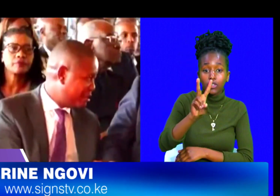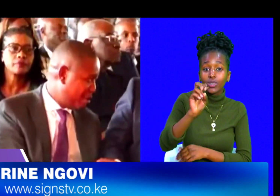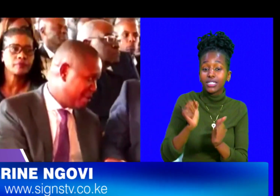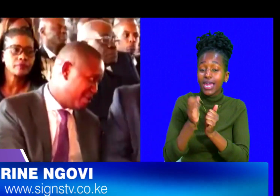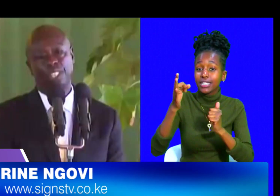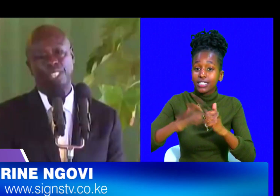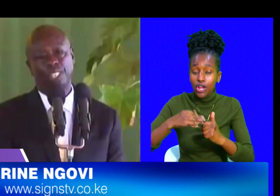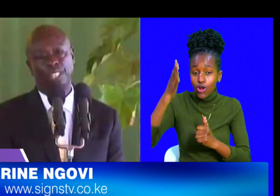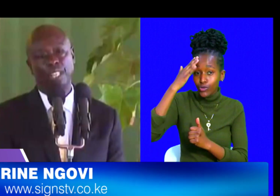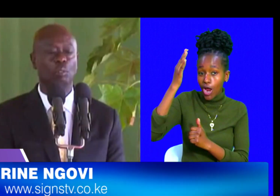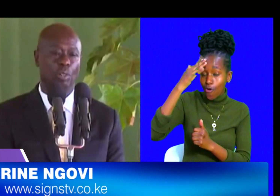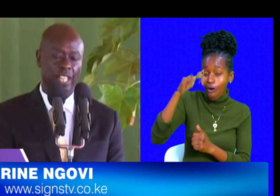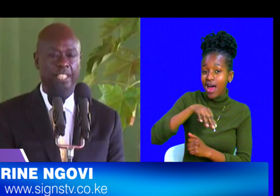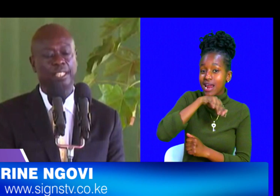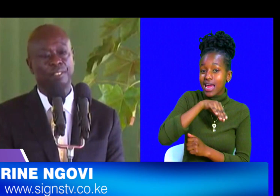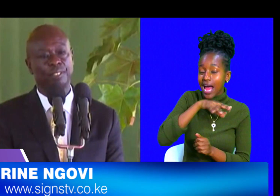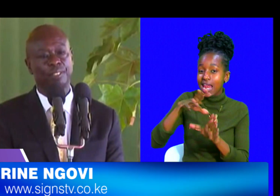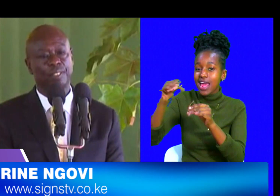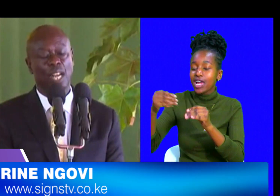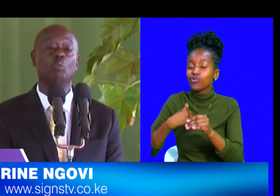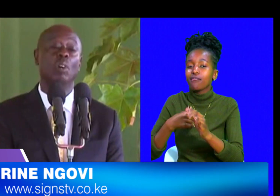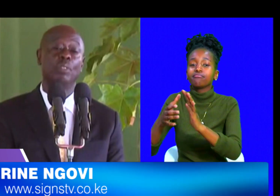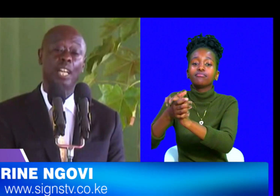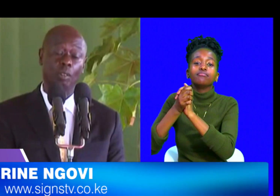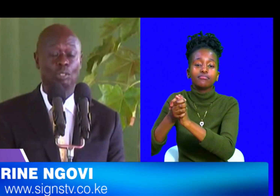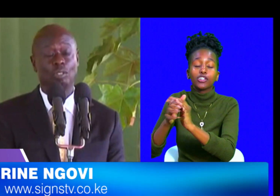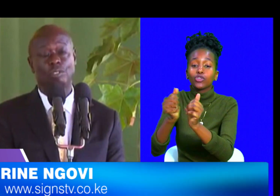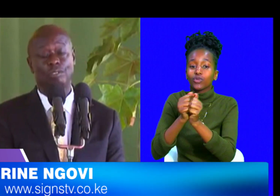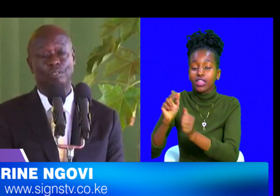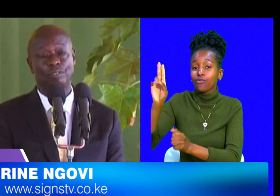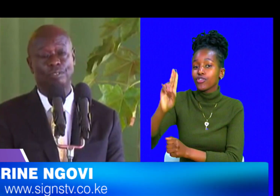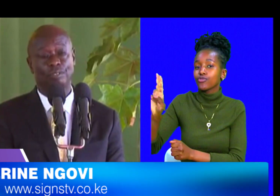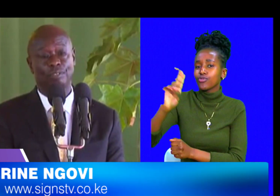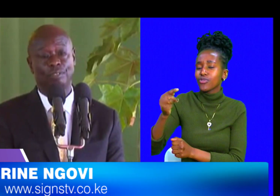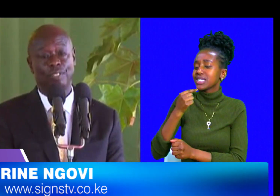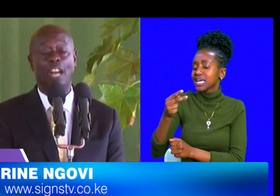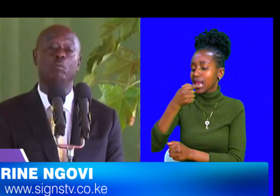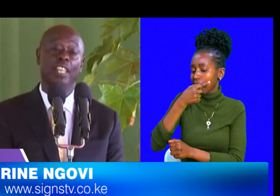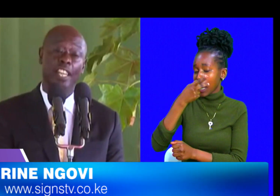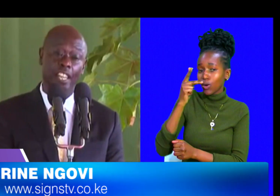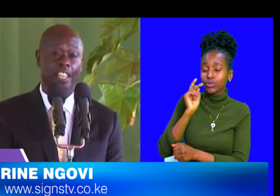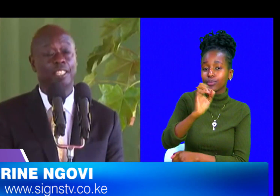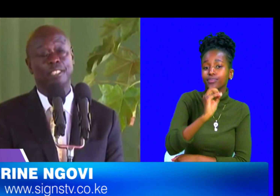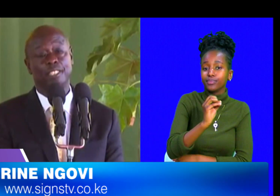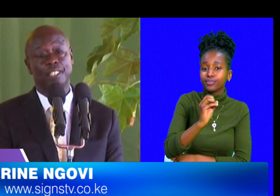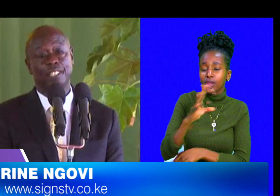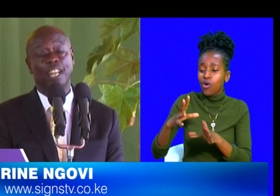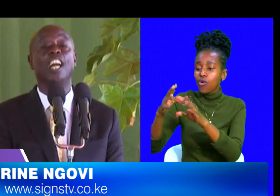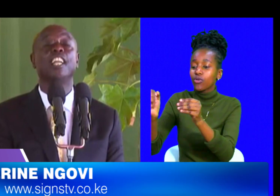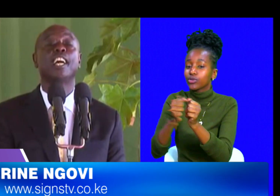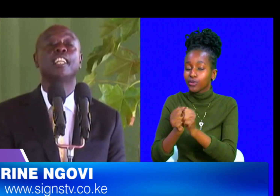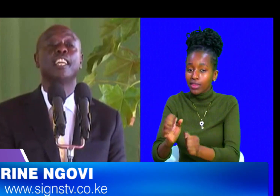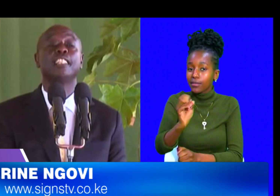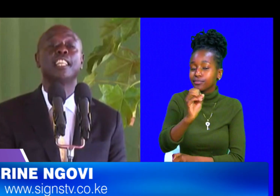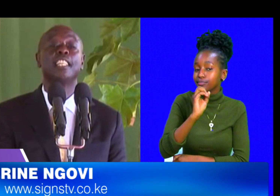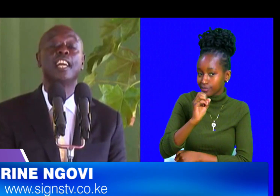alienda handshake na Uhuru Kenyatta. Hakumwambia Kalonzo, hakuenda na yeye,